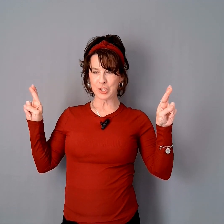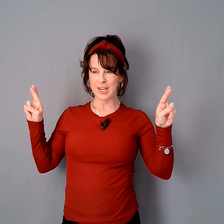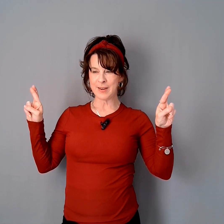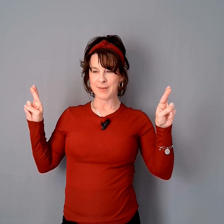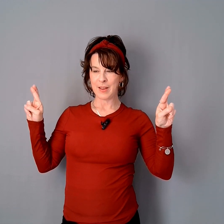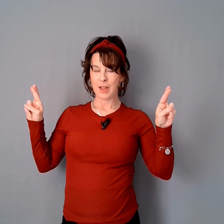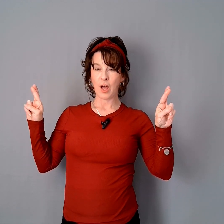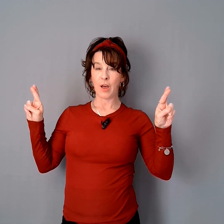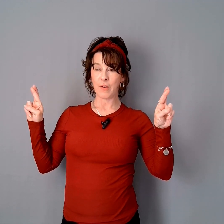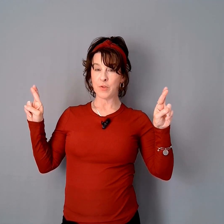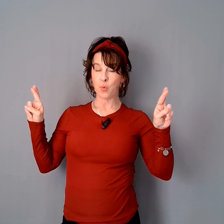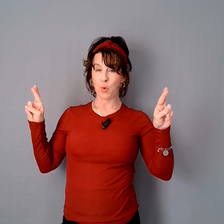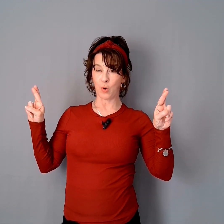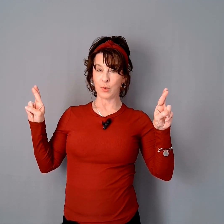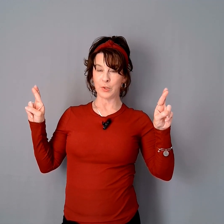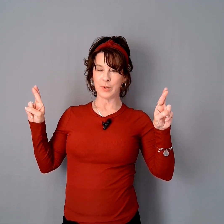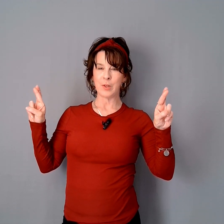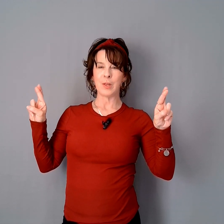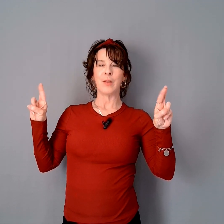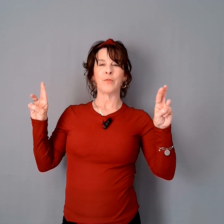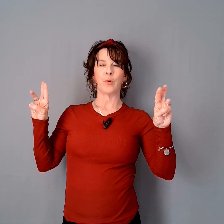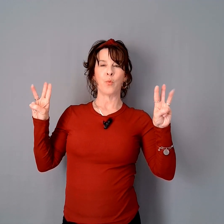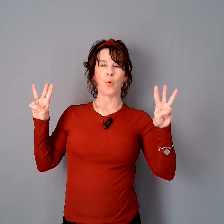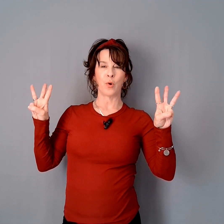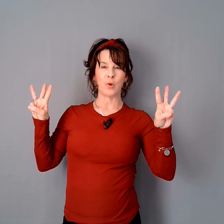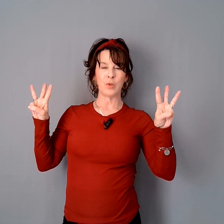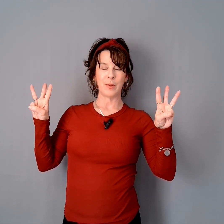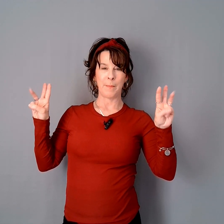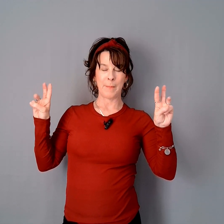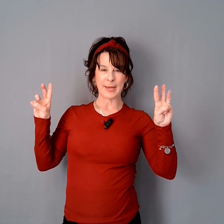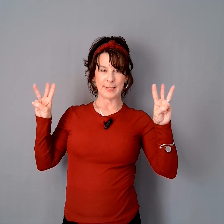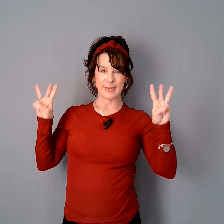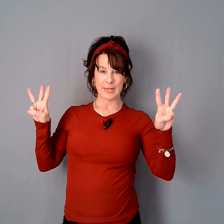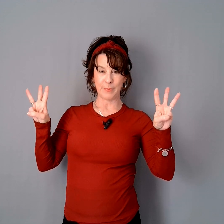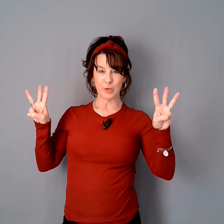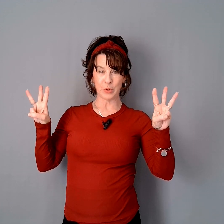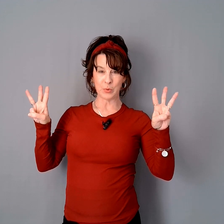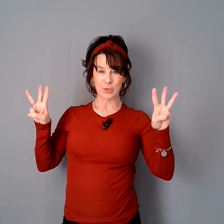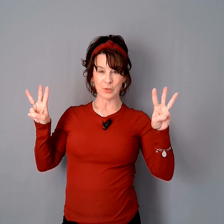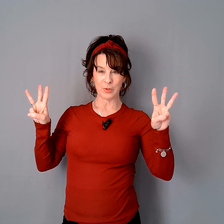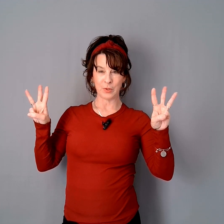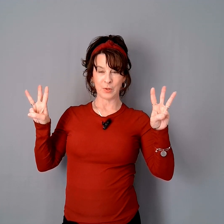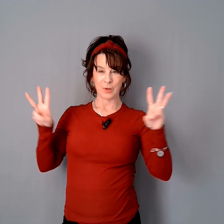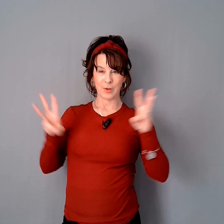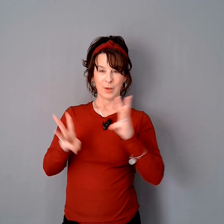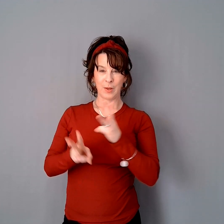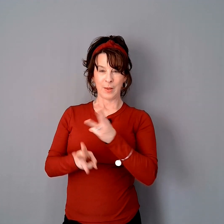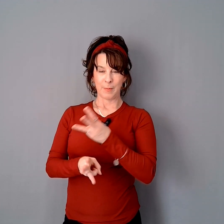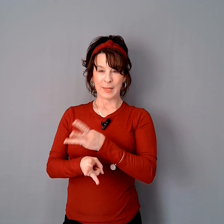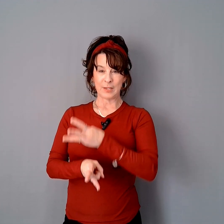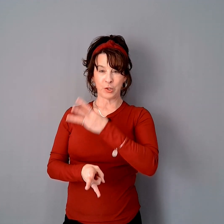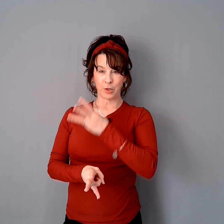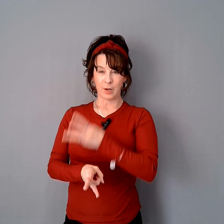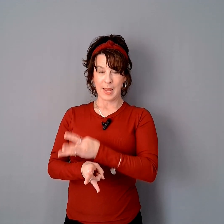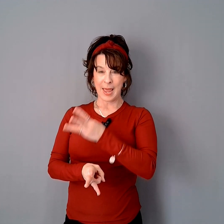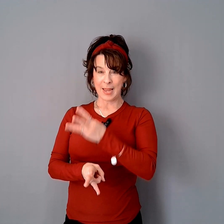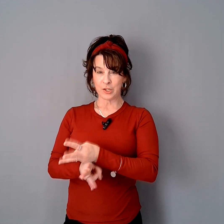Redemption of the world. For world, make W's. Place your